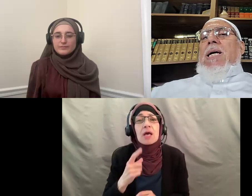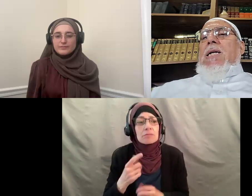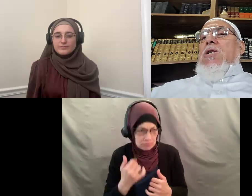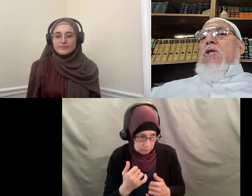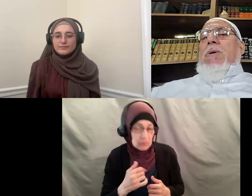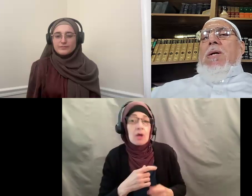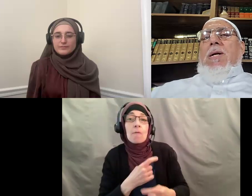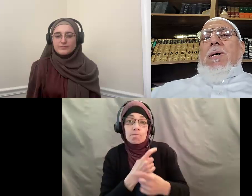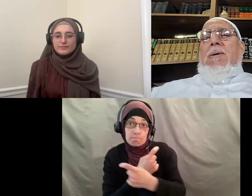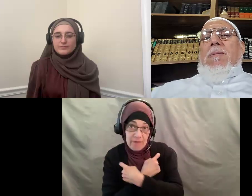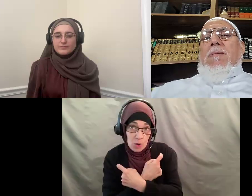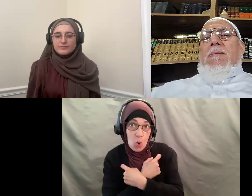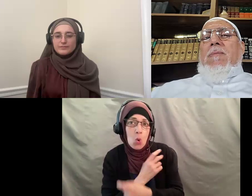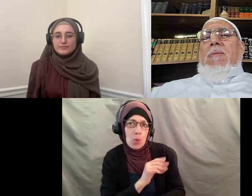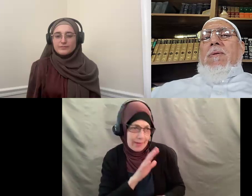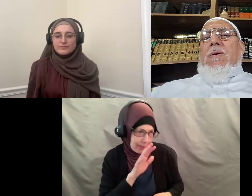Pharaoh and his community.